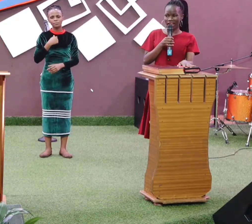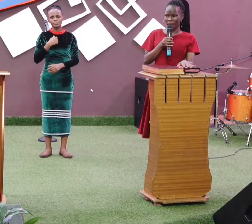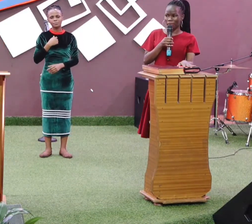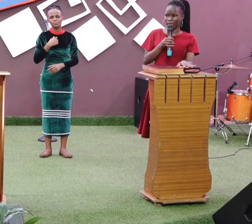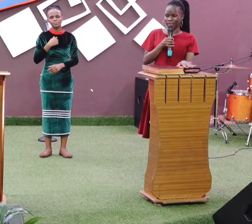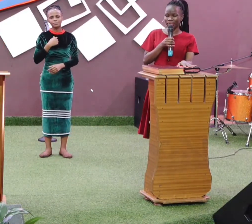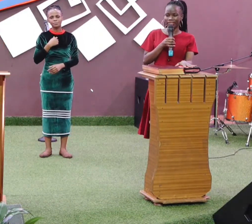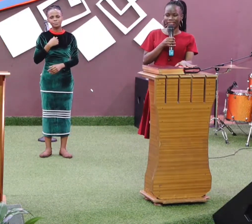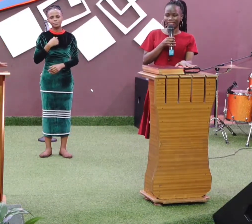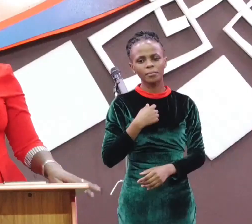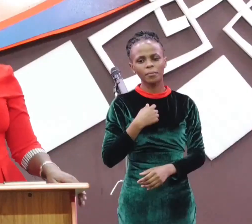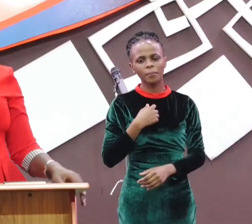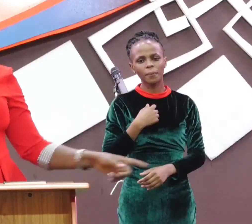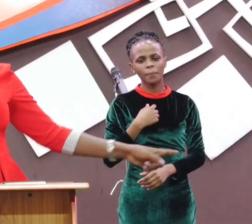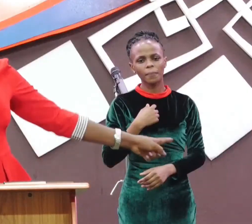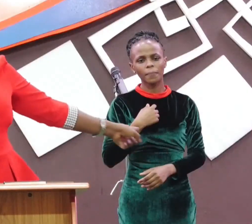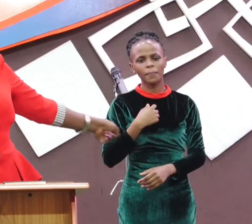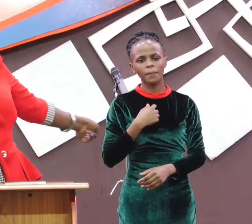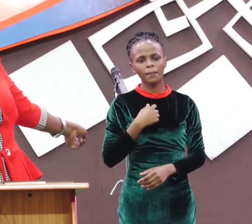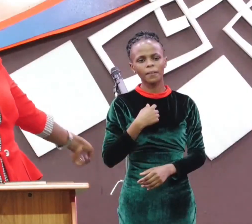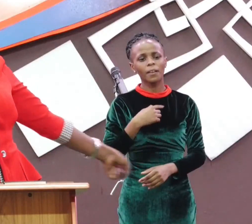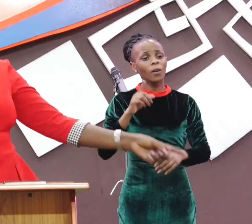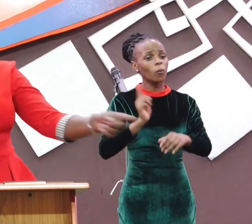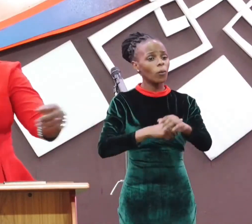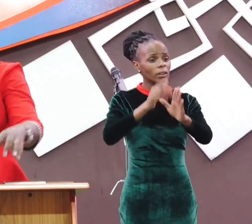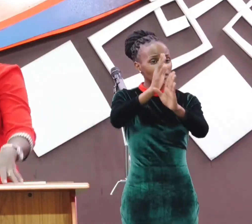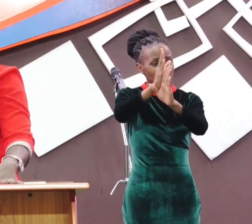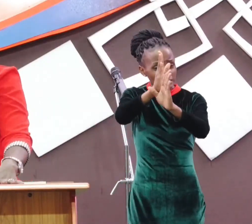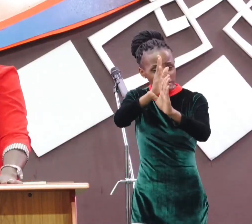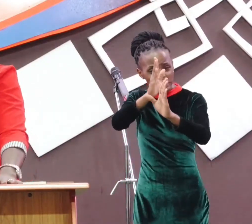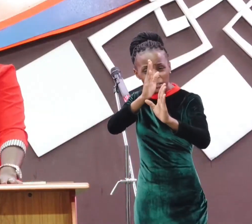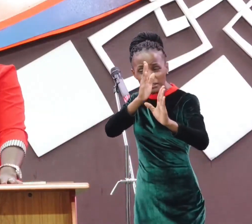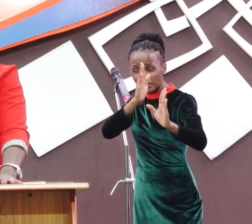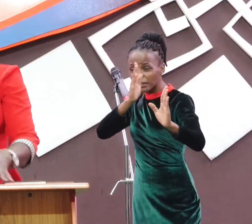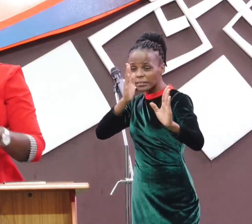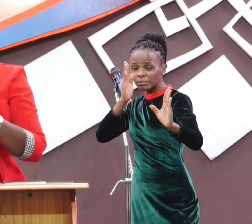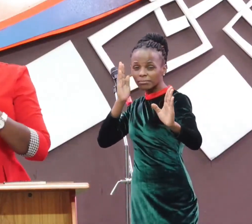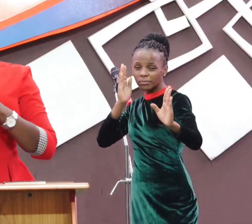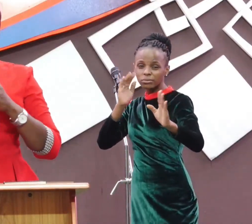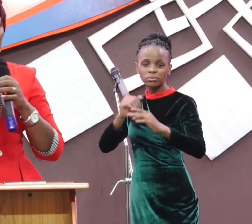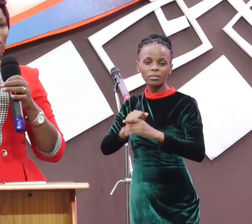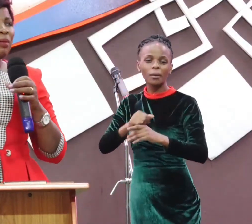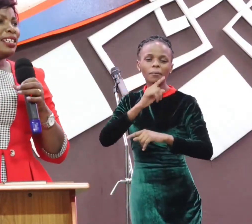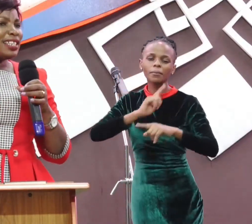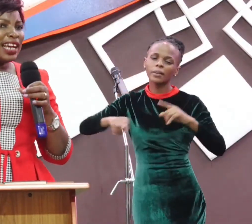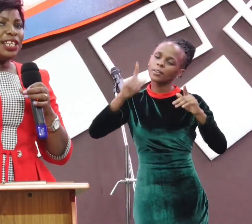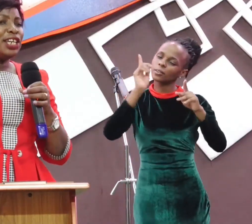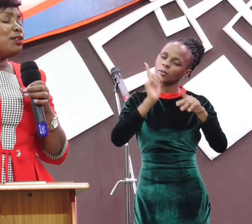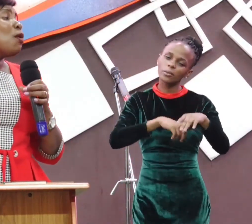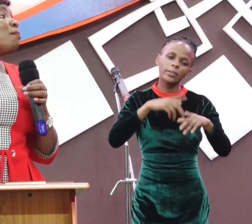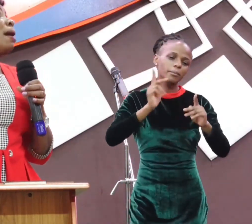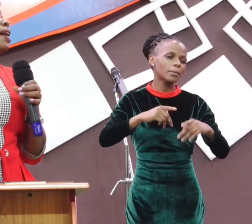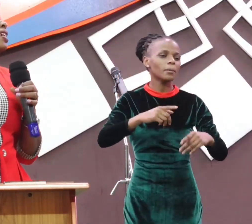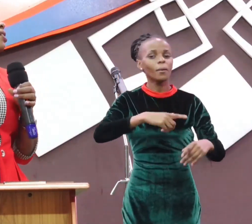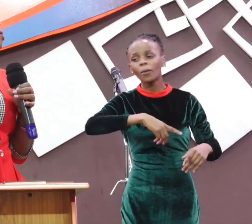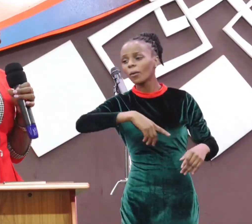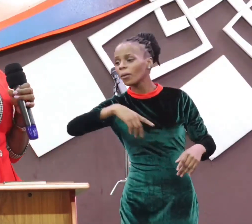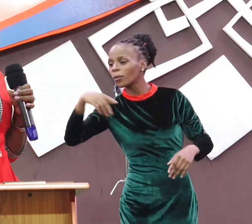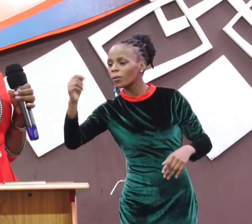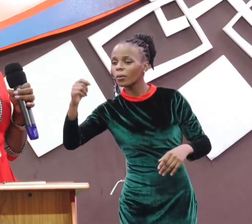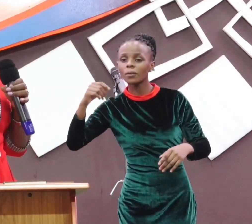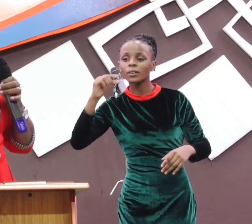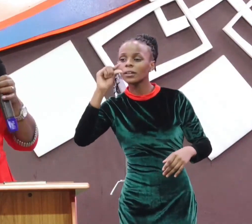I'm winding up. Line ya ngampanf. It was a long line, a long queue. But